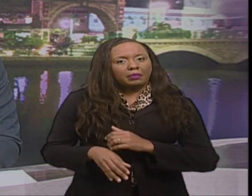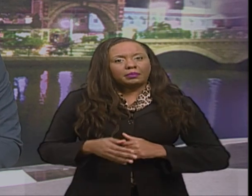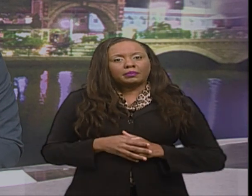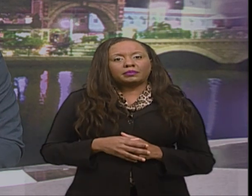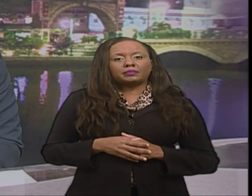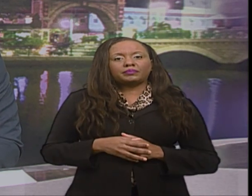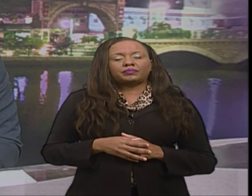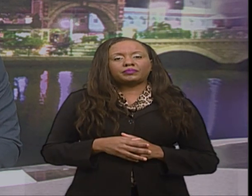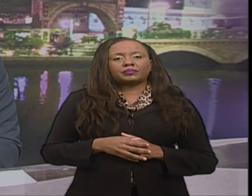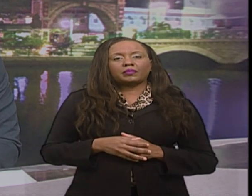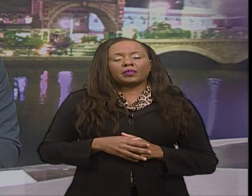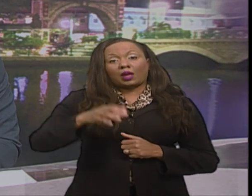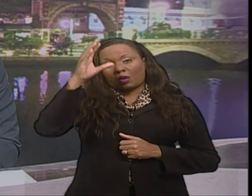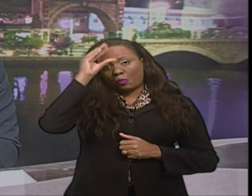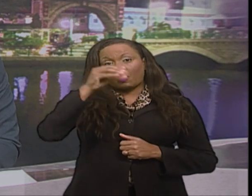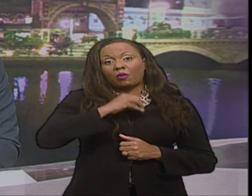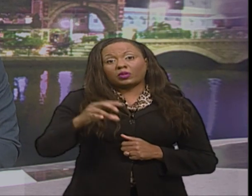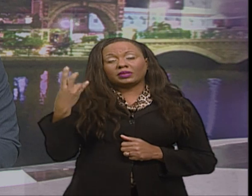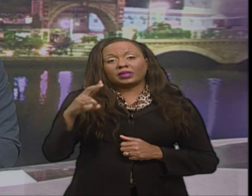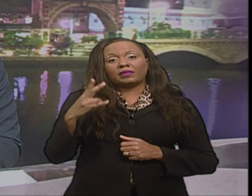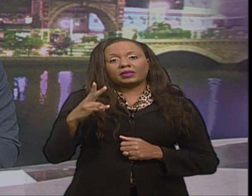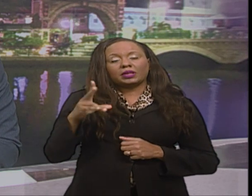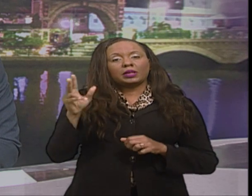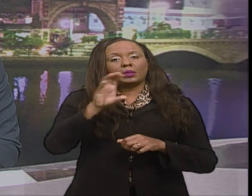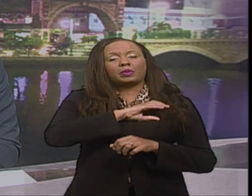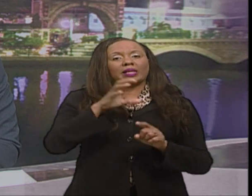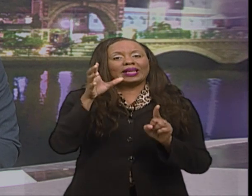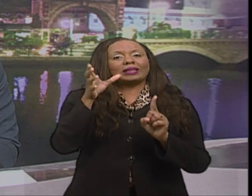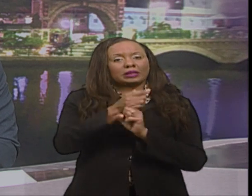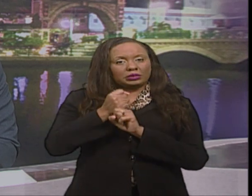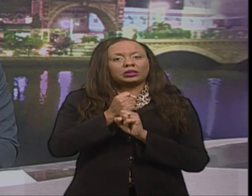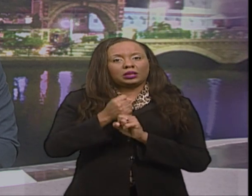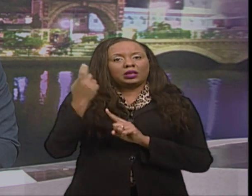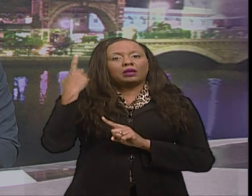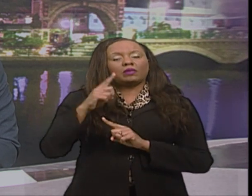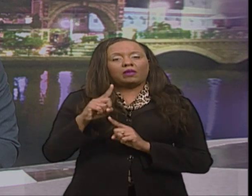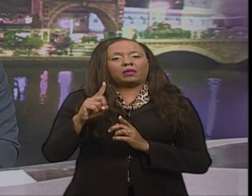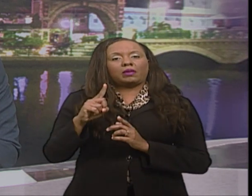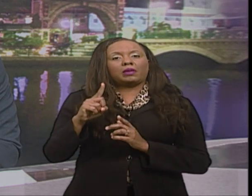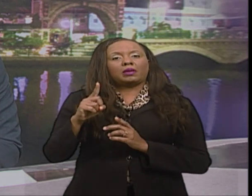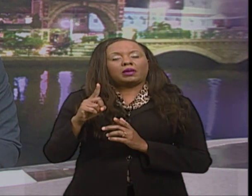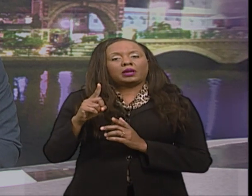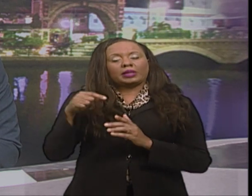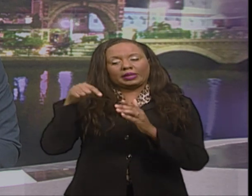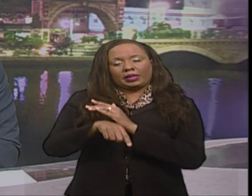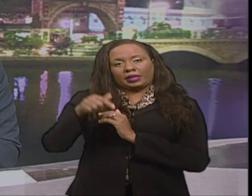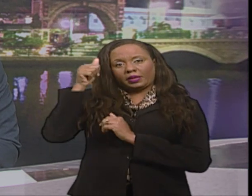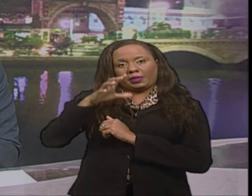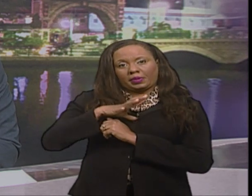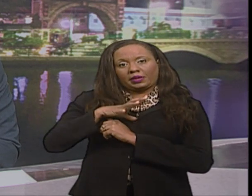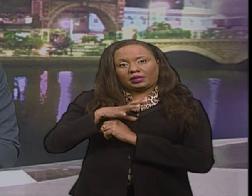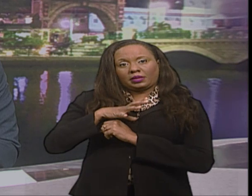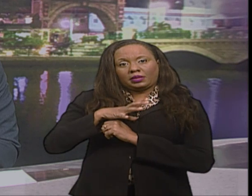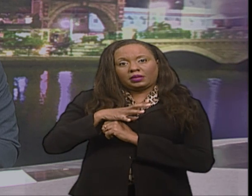The 17-year-old boy held in connection with Friday's shooting death of Kismar Shaquille Codrington has been remanded to prison. Isaiah Abraham